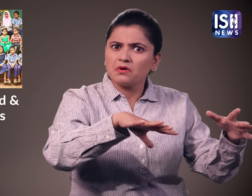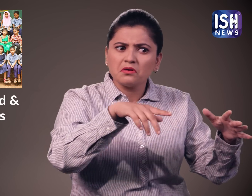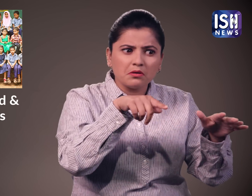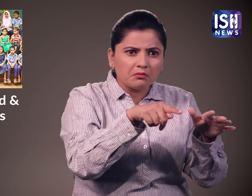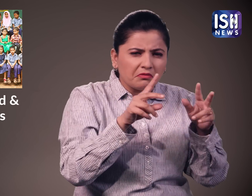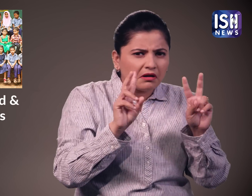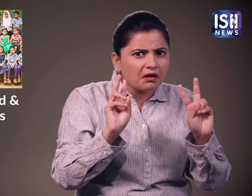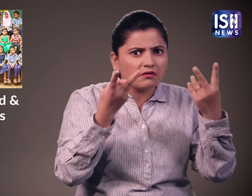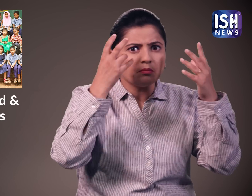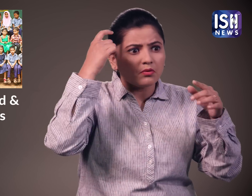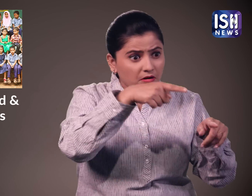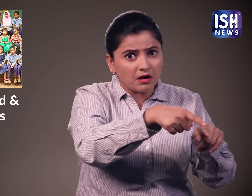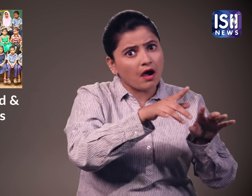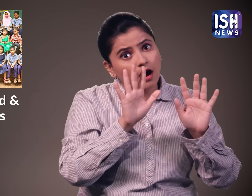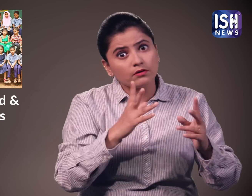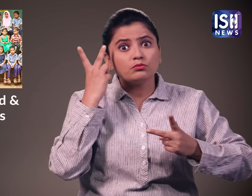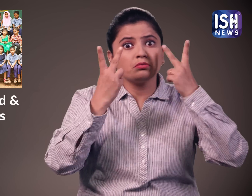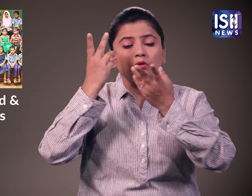The lake attracts many tourists as well.